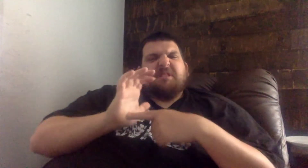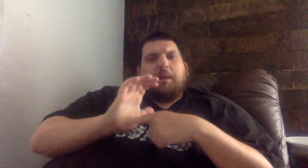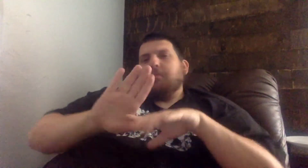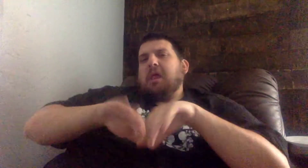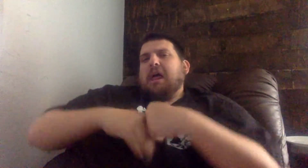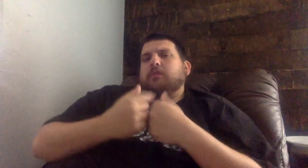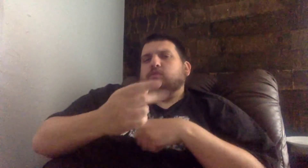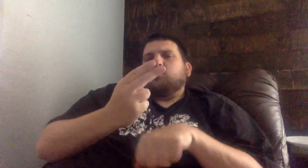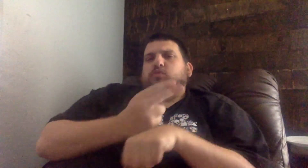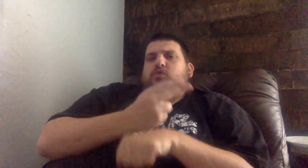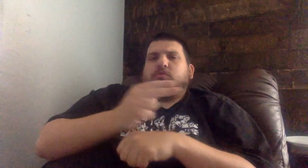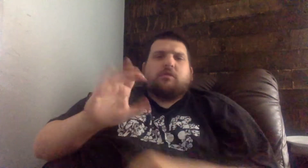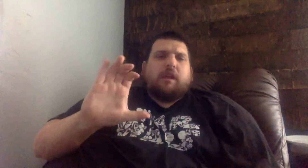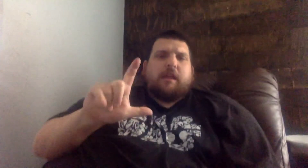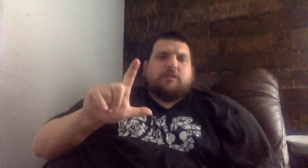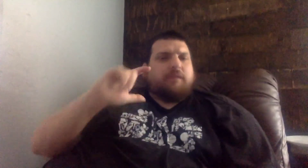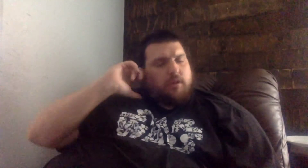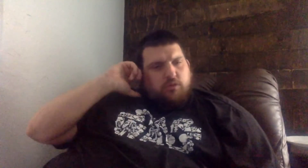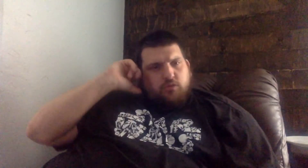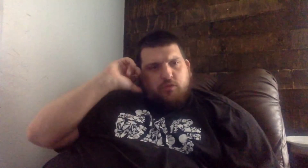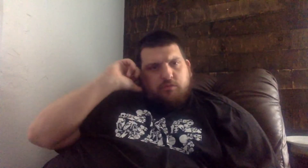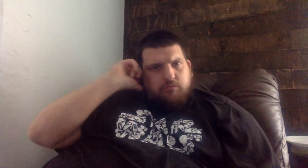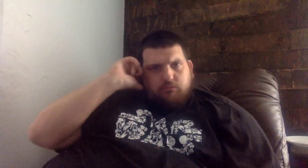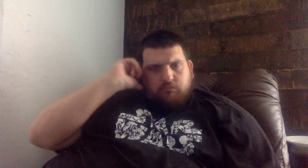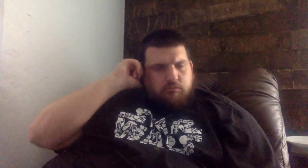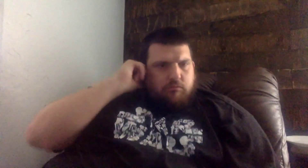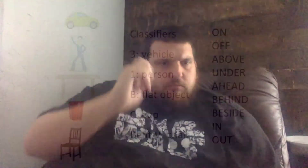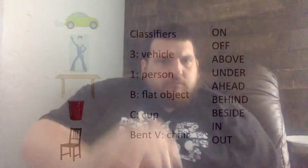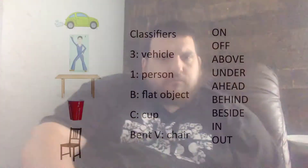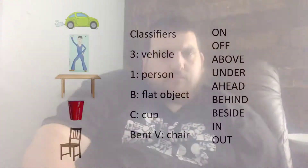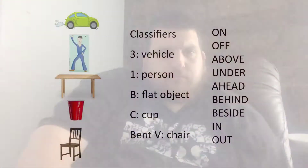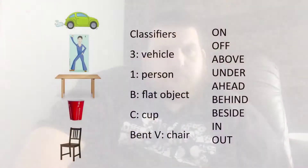So those are some examples of how you can use classifiers.